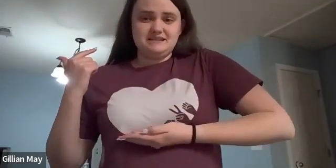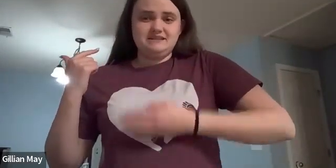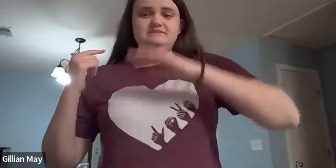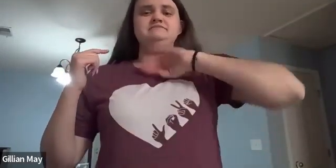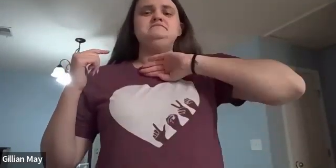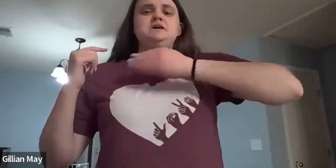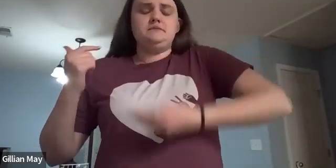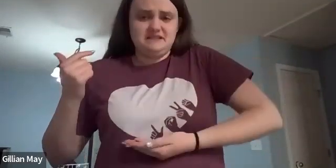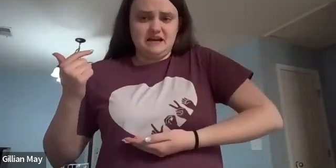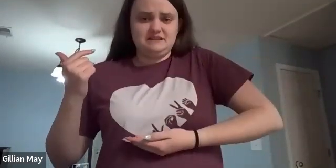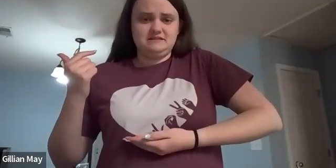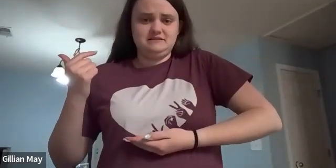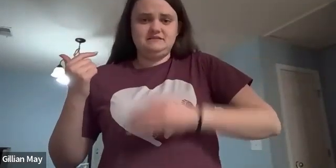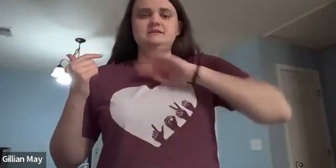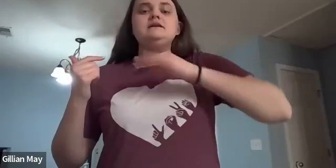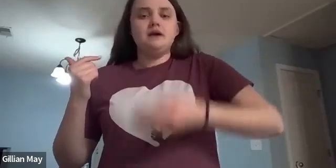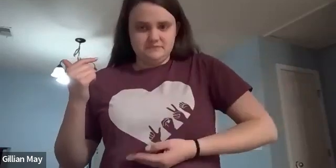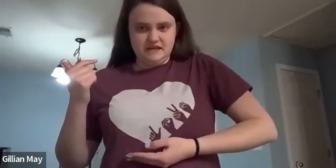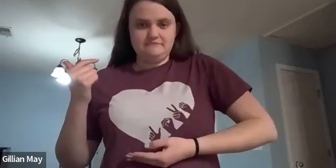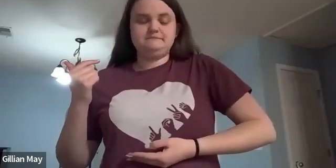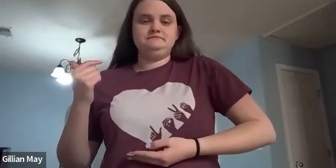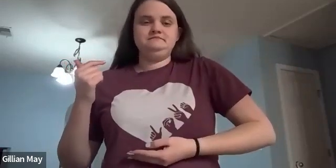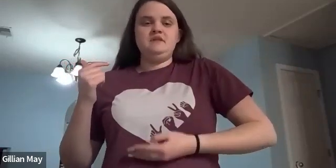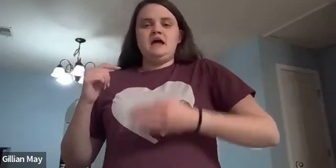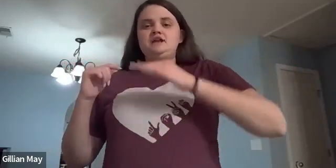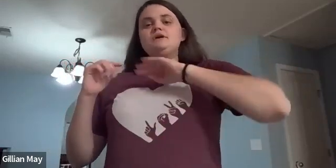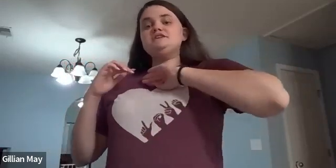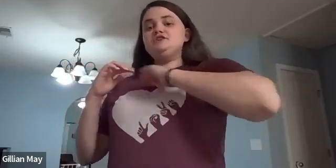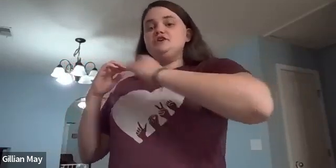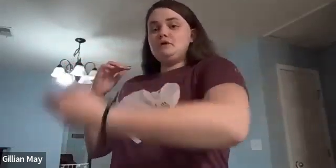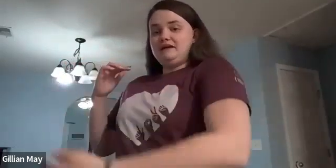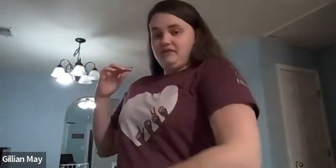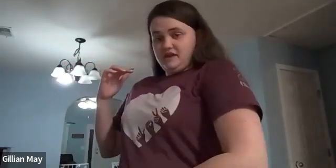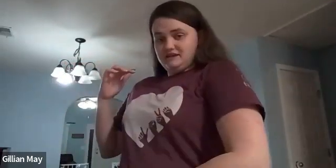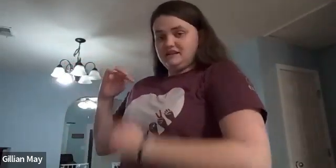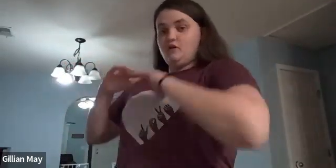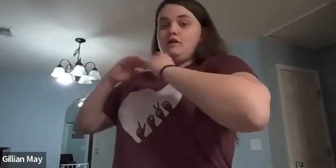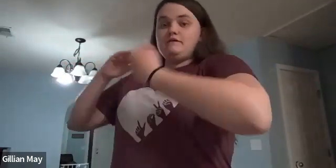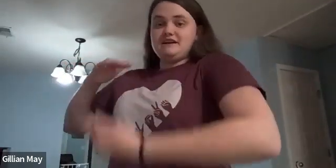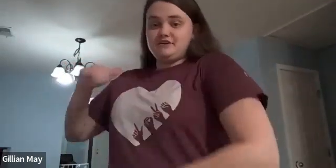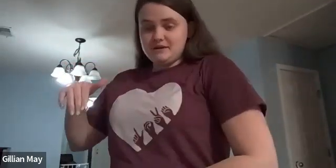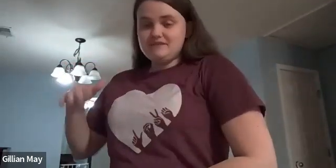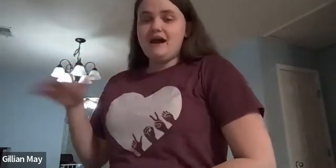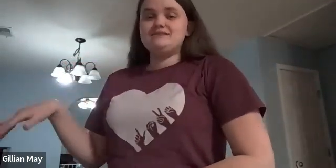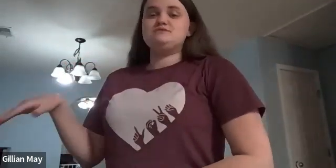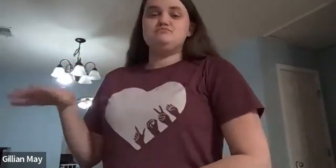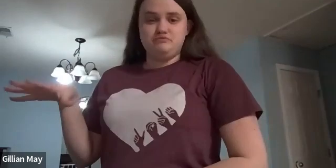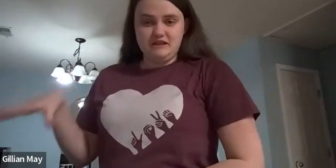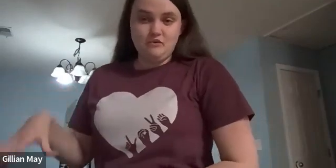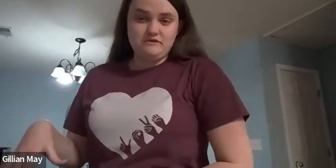upset, upset, upset. And you want to make sure you don't go like this, like go all the way down to your stomach. That's really more the sign